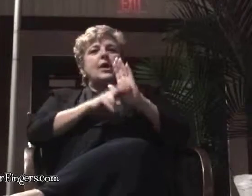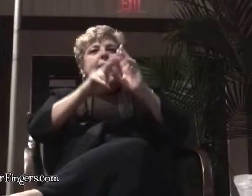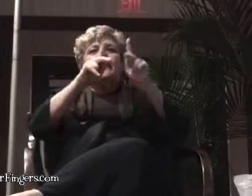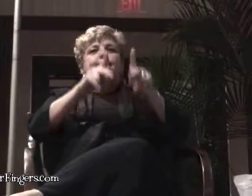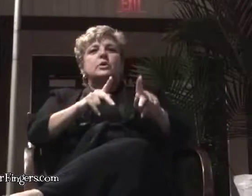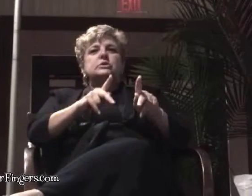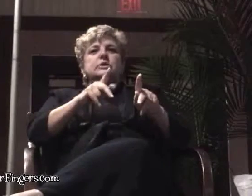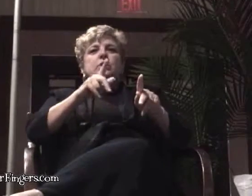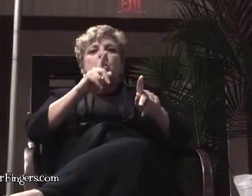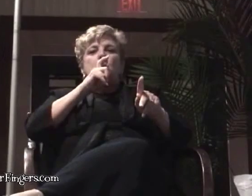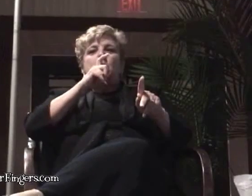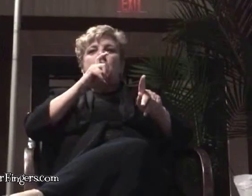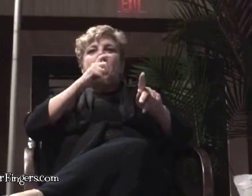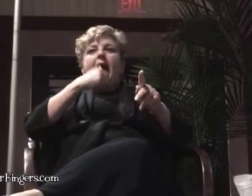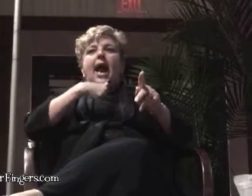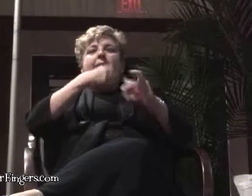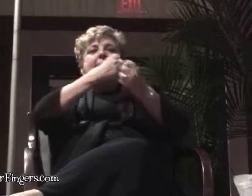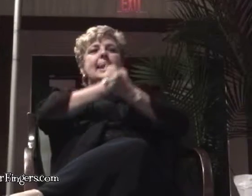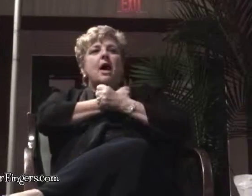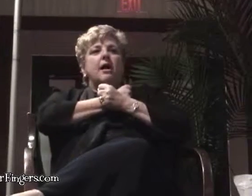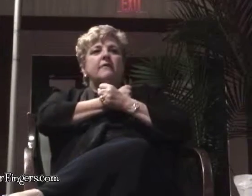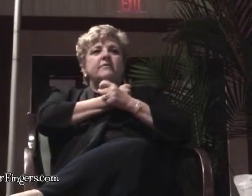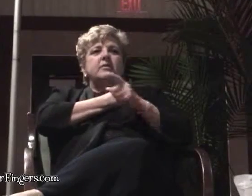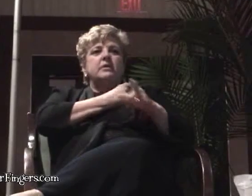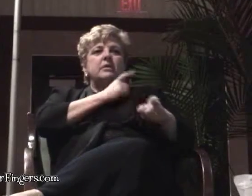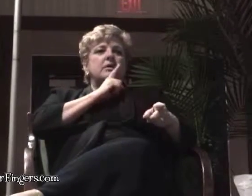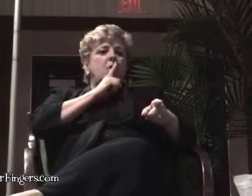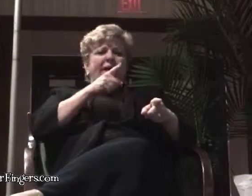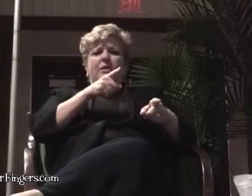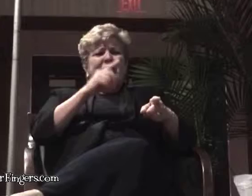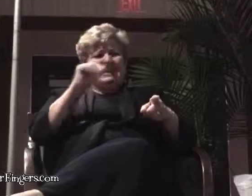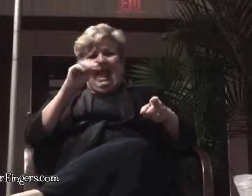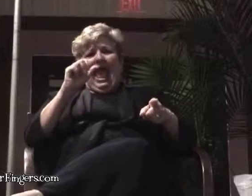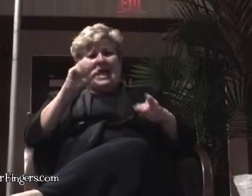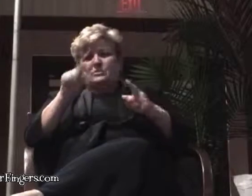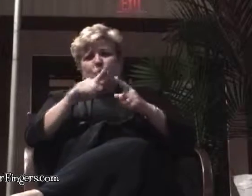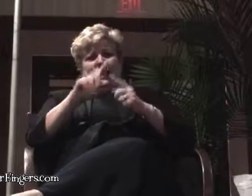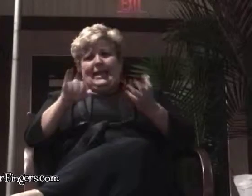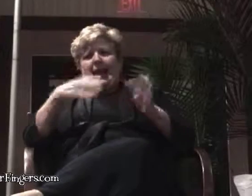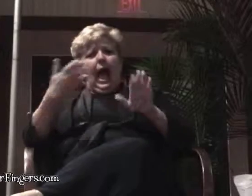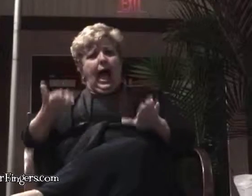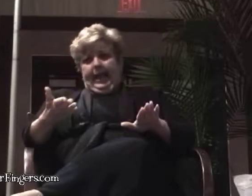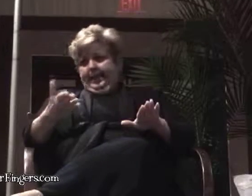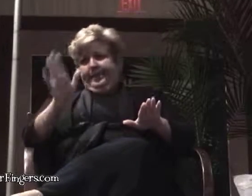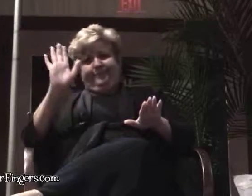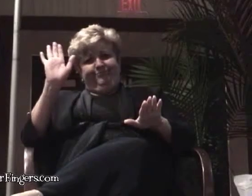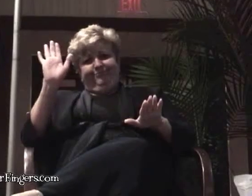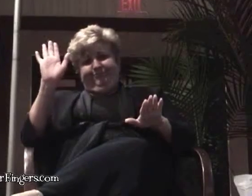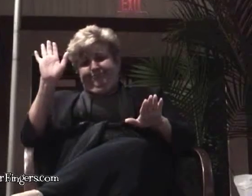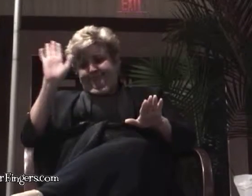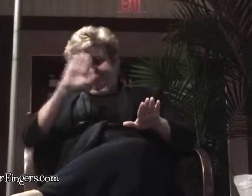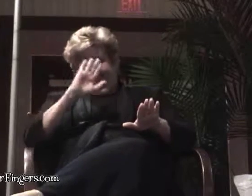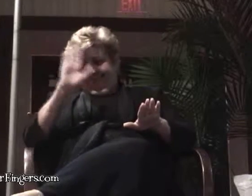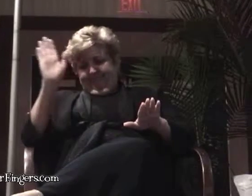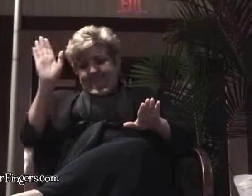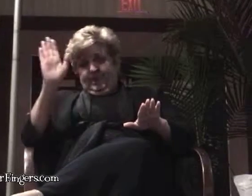one. He was an ass right up to the time he died. He was a sick man. I had nothing